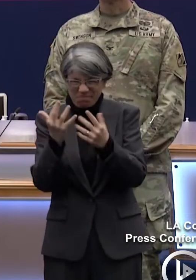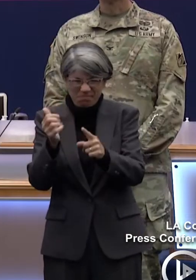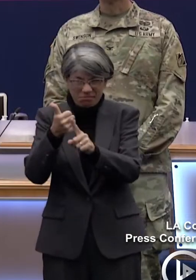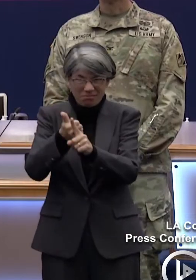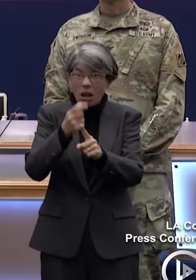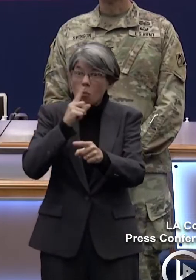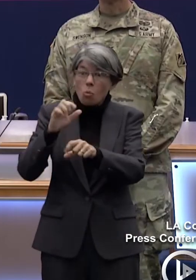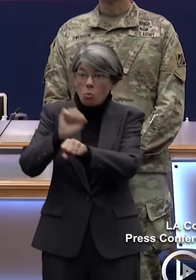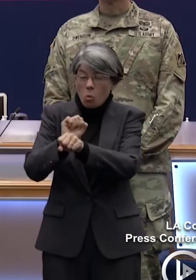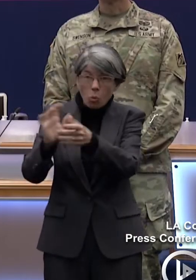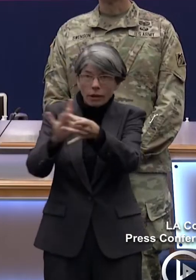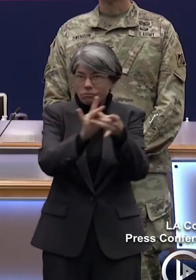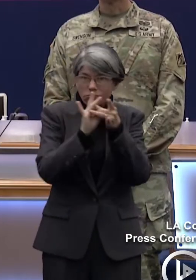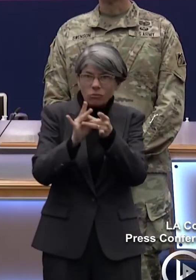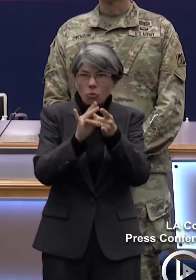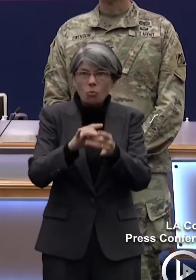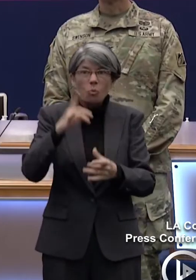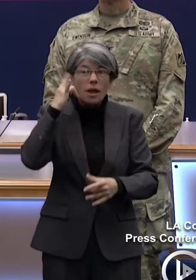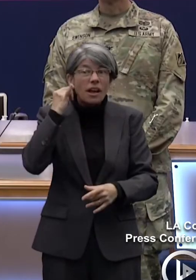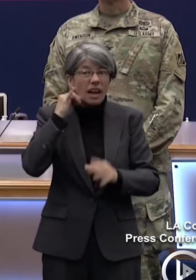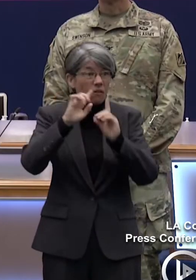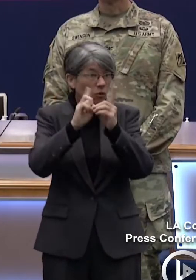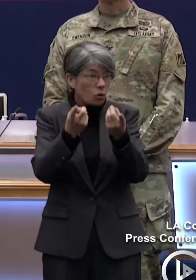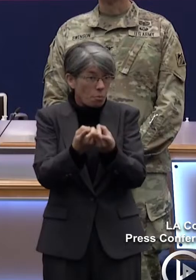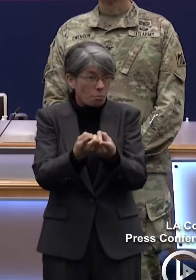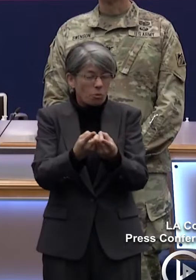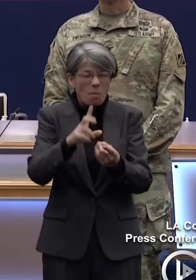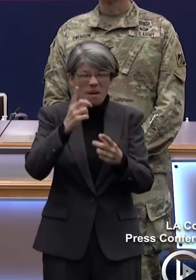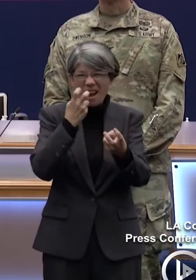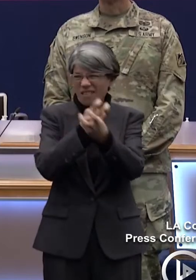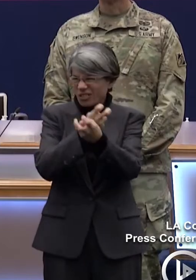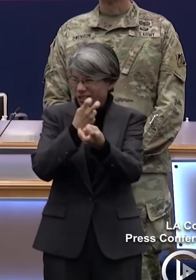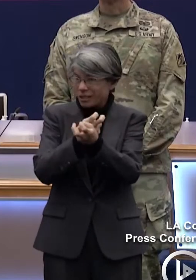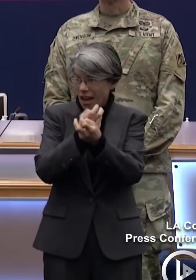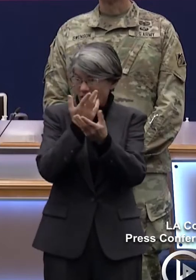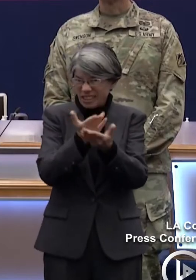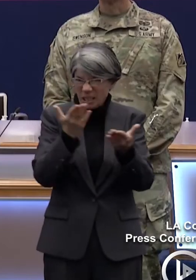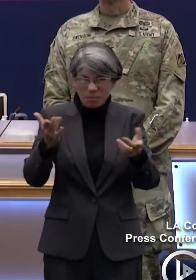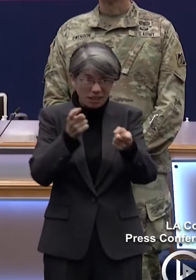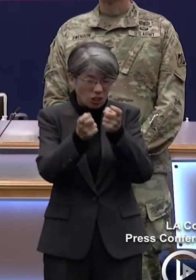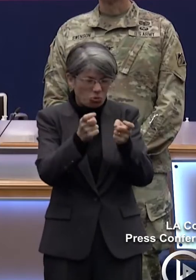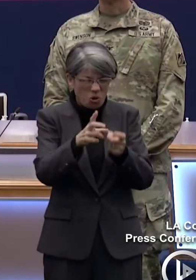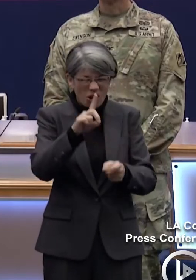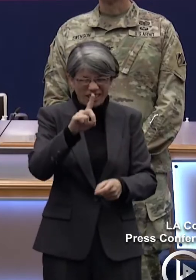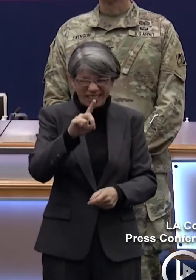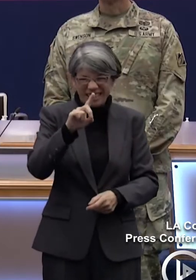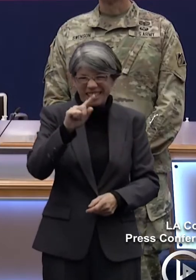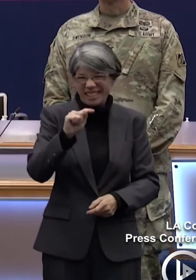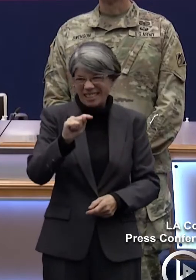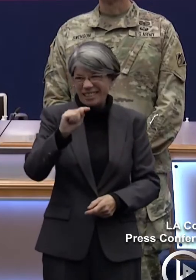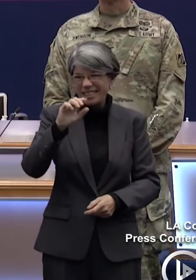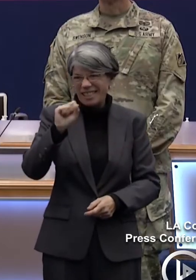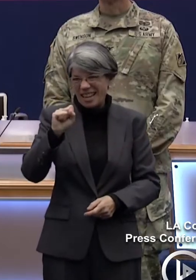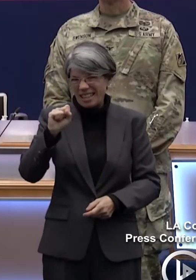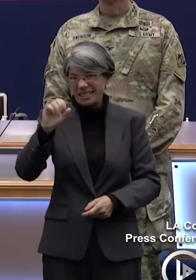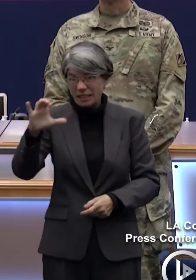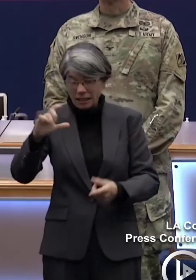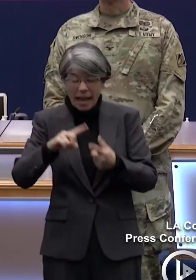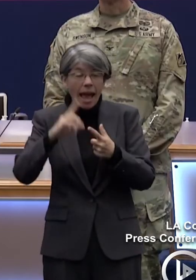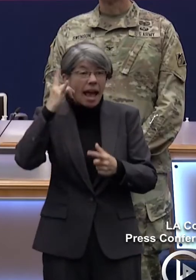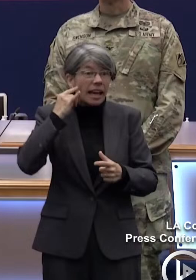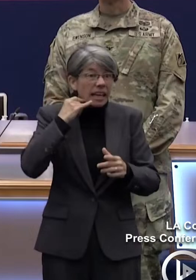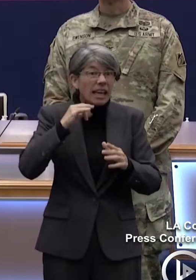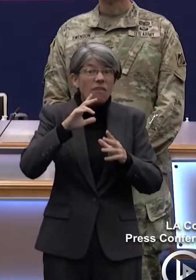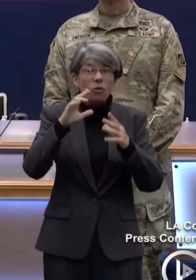collaborative effort that includes the California Department of Toxic Substances Control, DTSC, the California Department